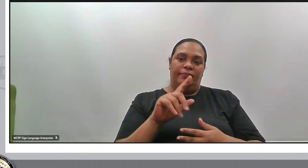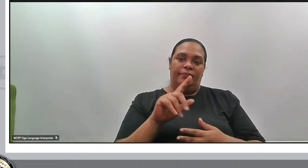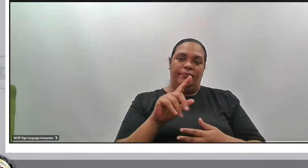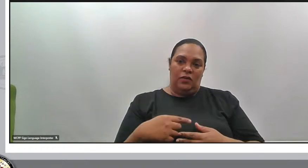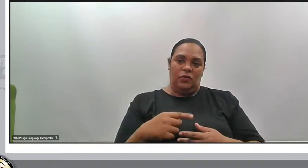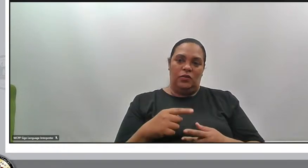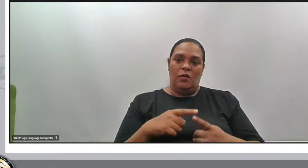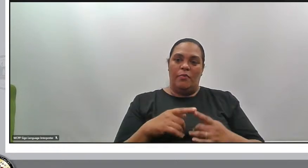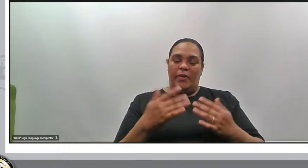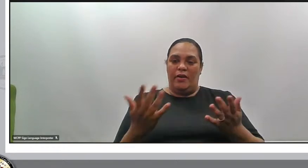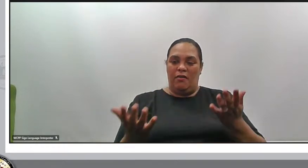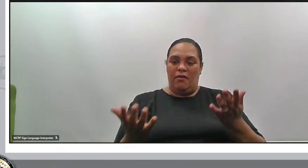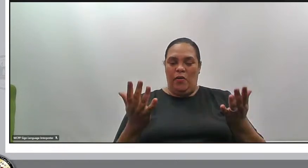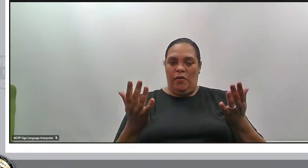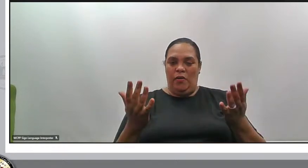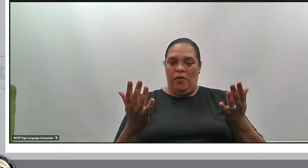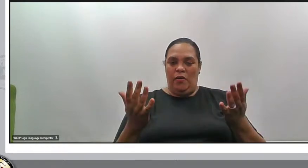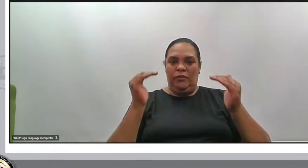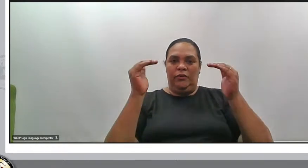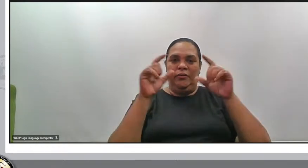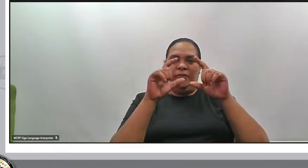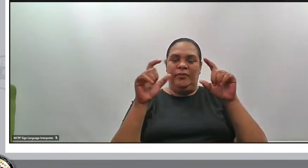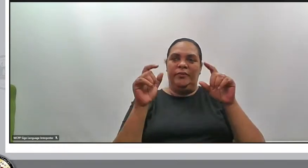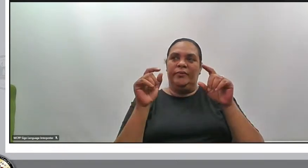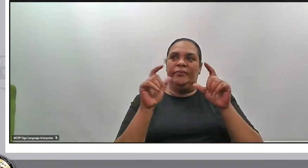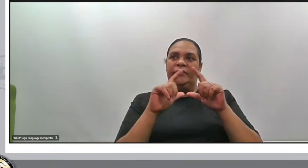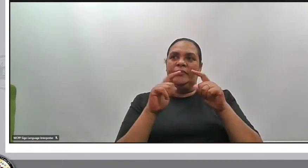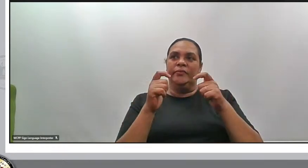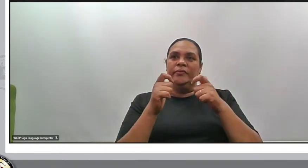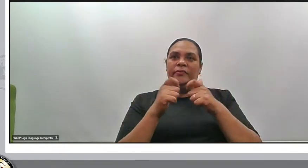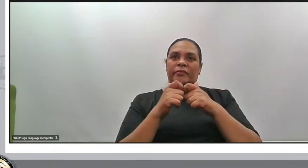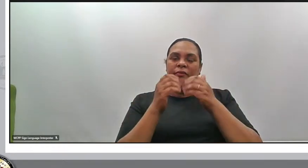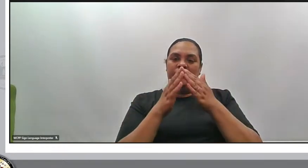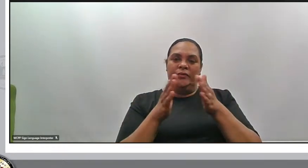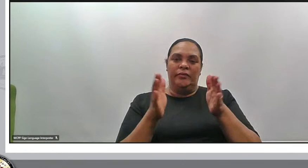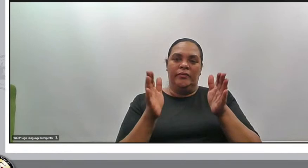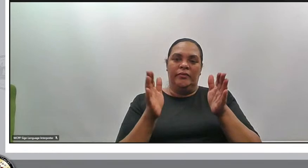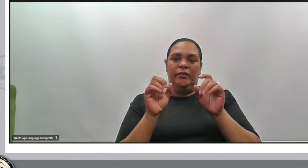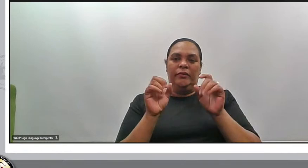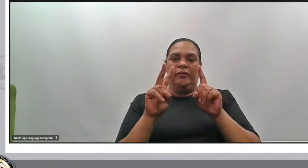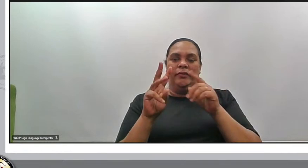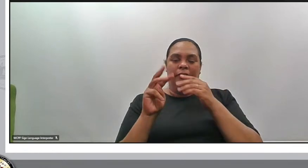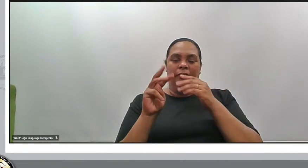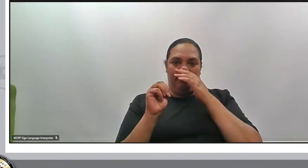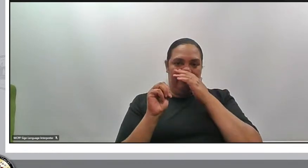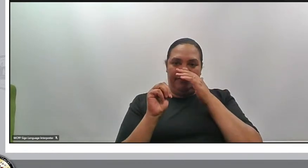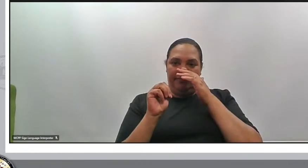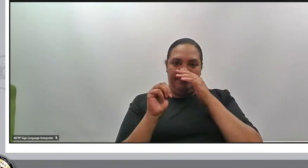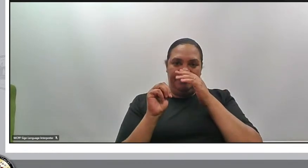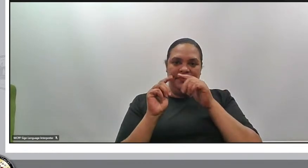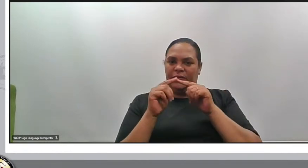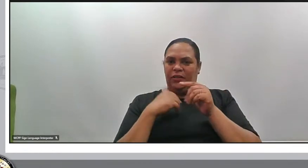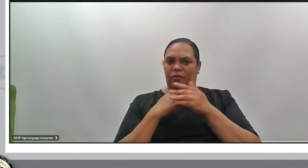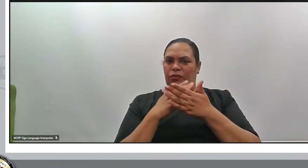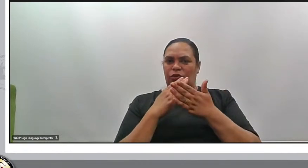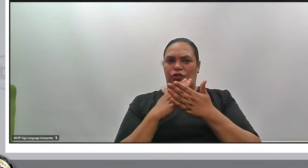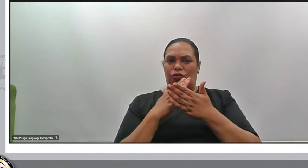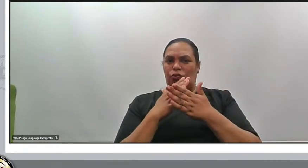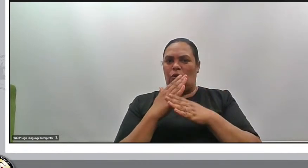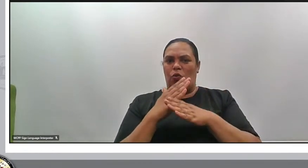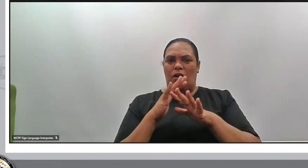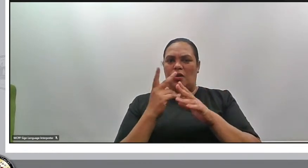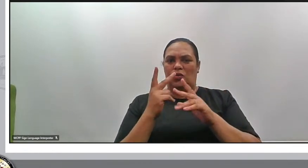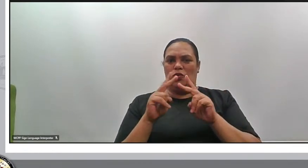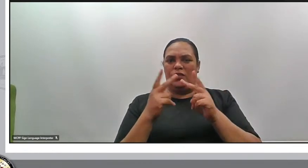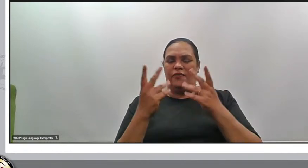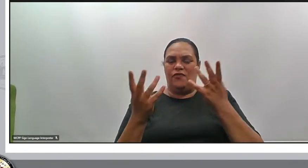And you see above that, that committees in general is 12 million, which I'm not too sure how that is too different